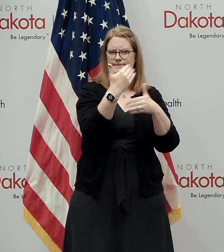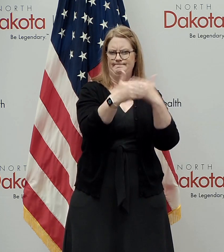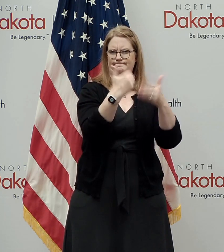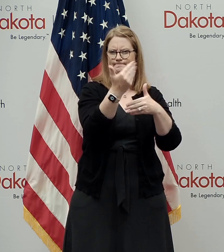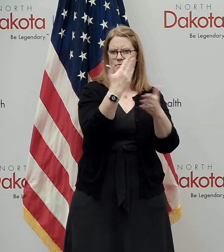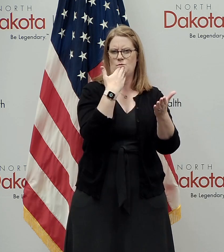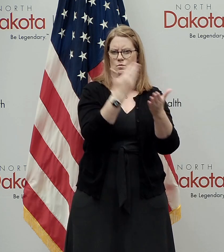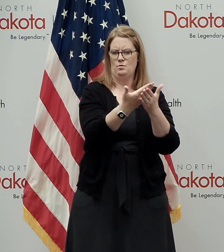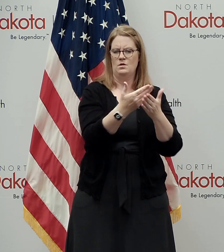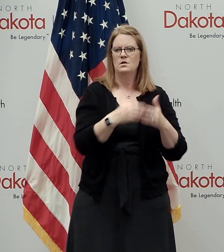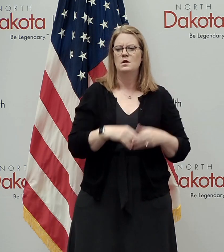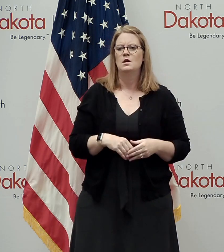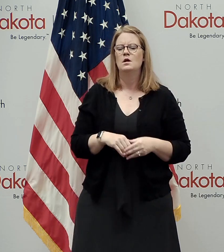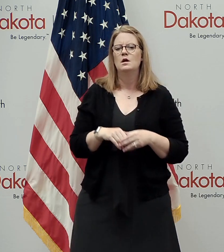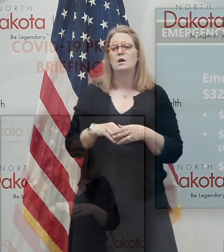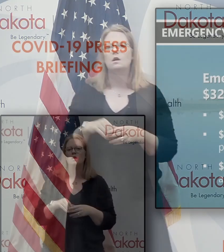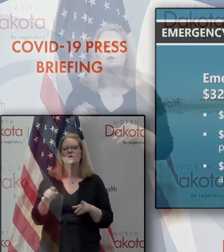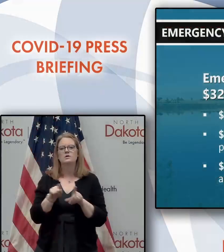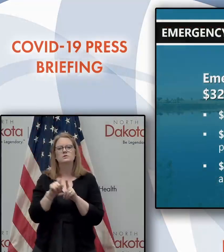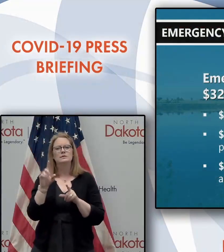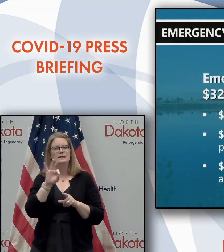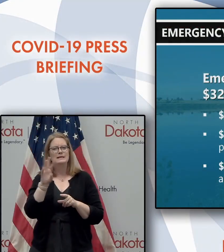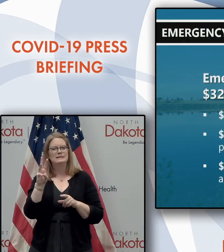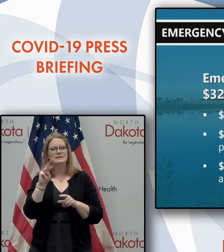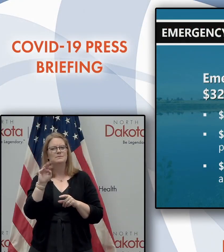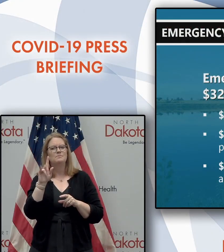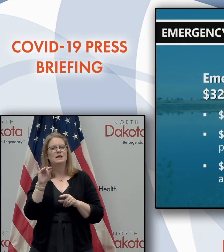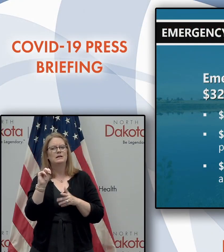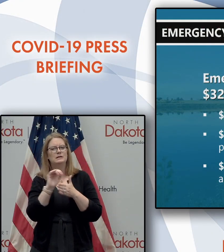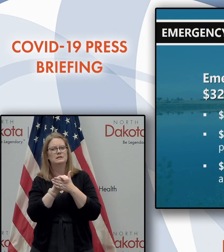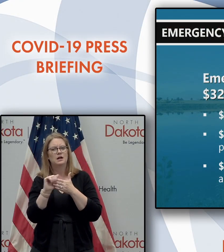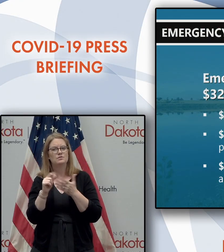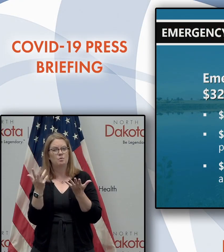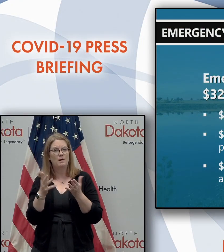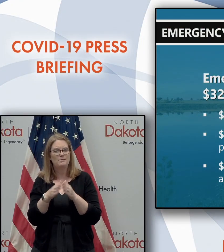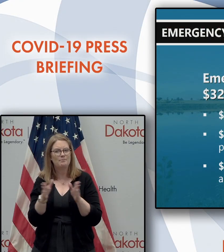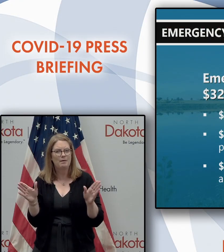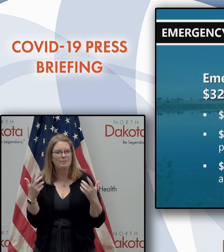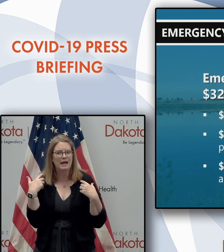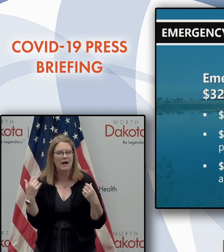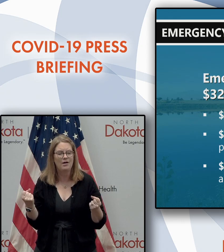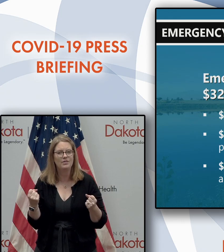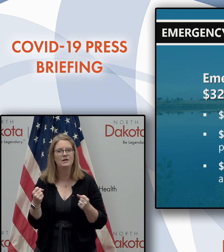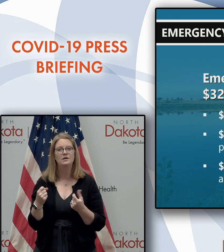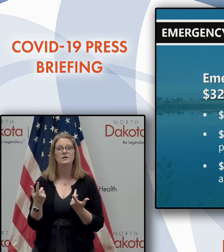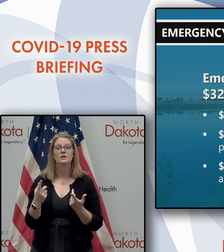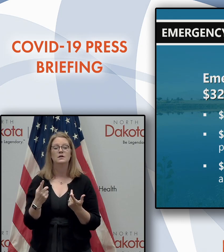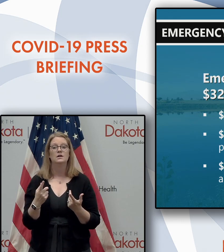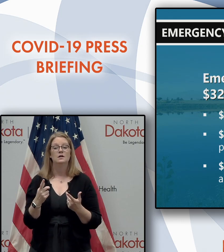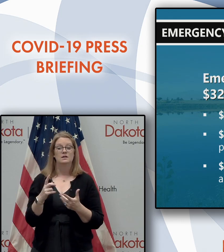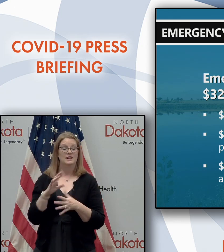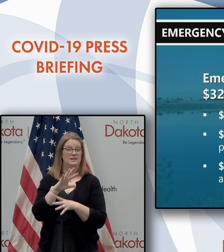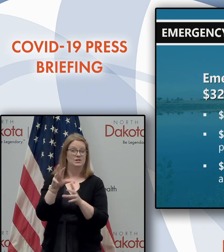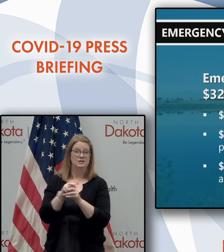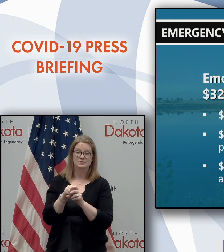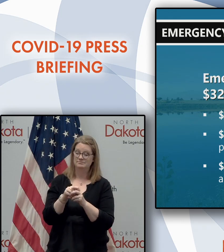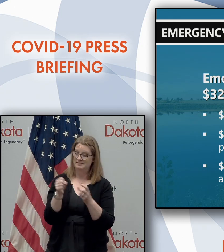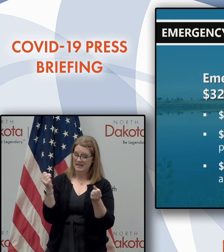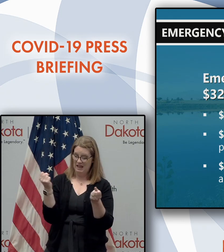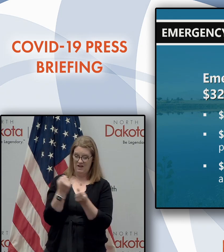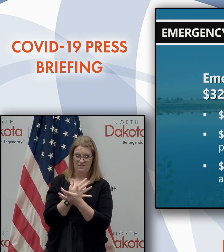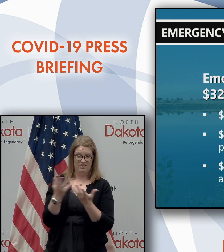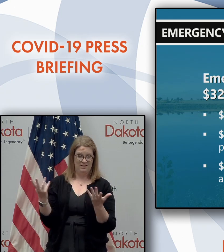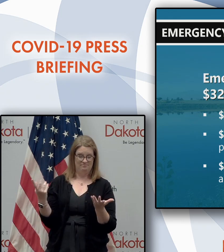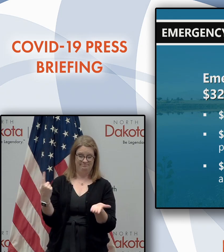also included in this another $96 million for public health, and this includes all aspects of everything that we've talked